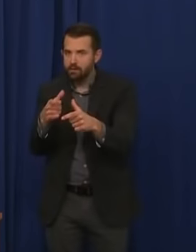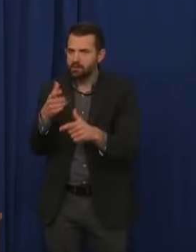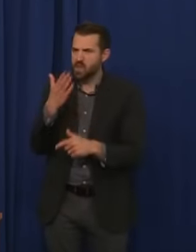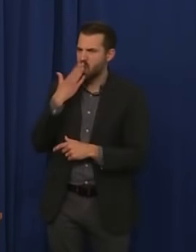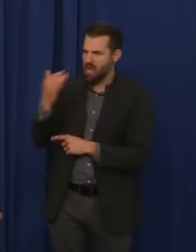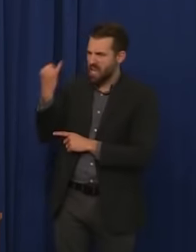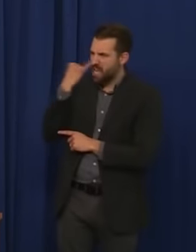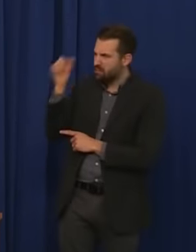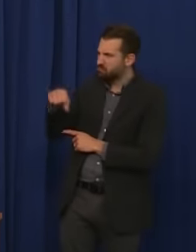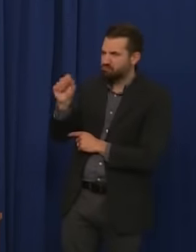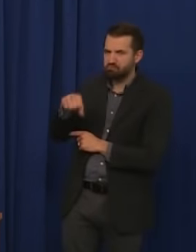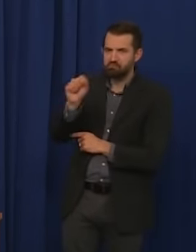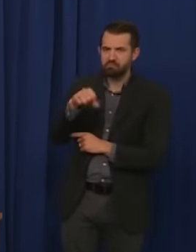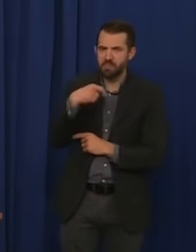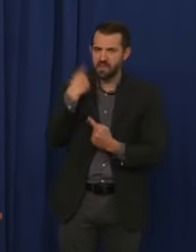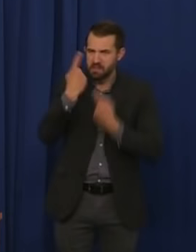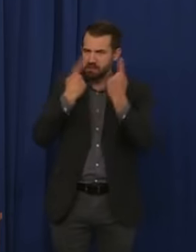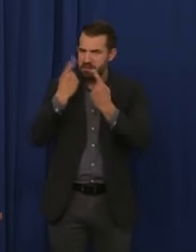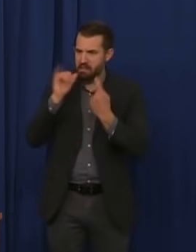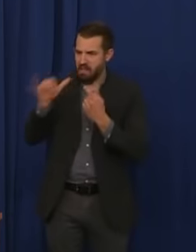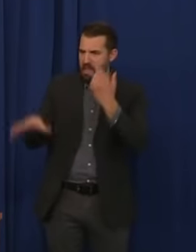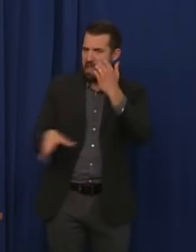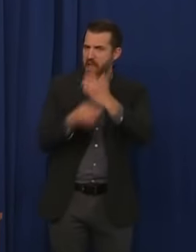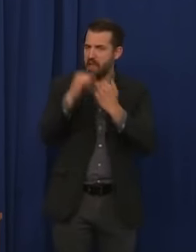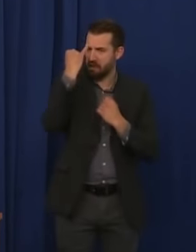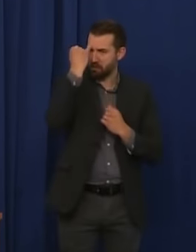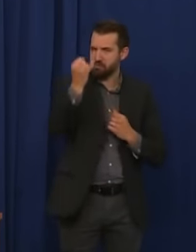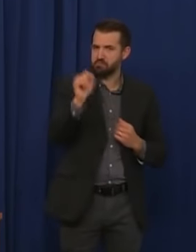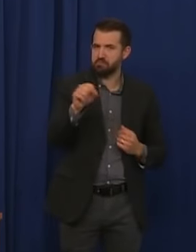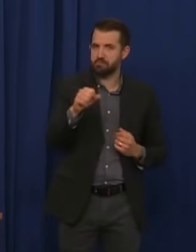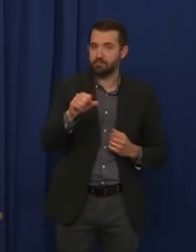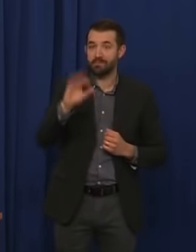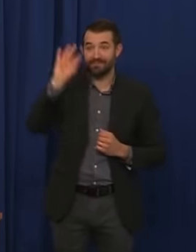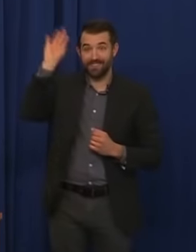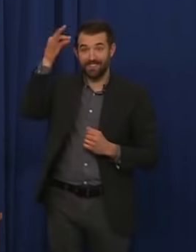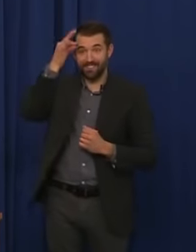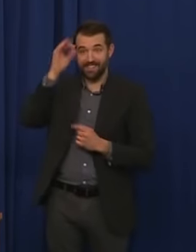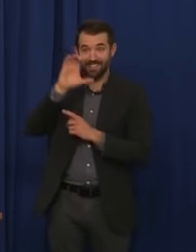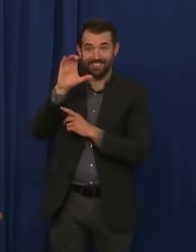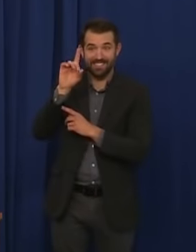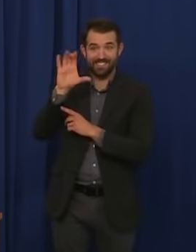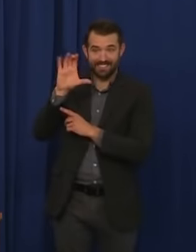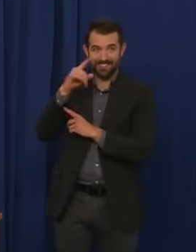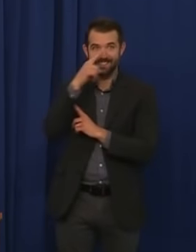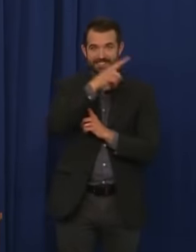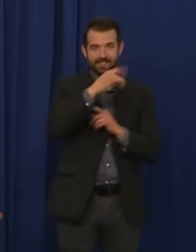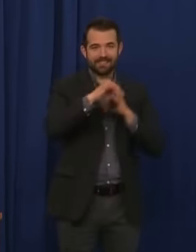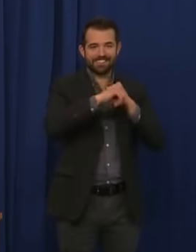considered that yet, so we can add that to our list, certainly. And the federal CDC did extend the cruise ship